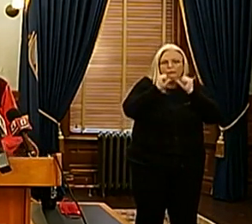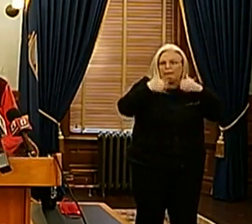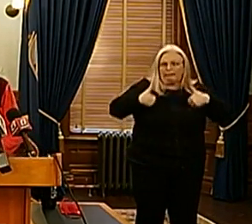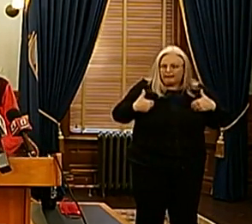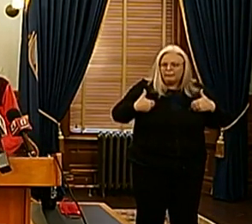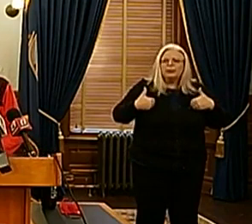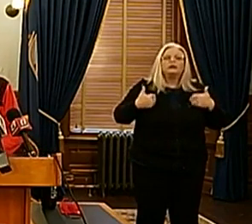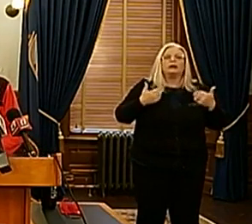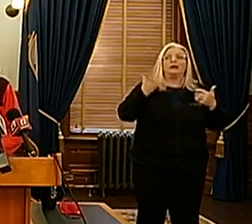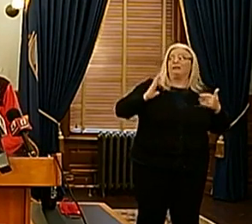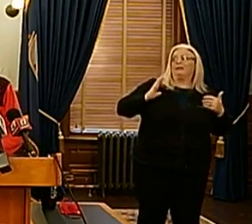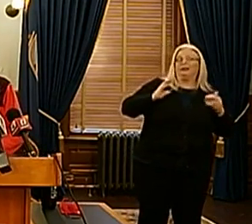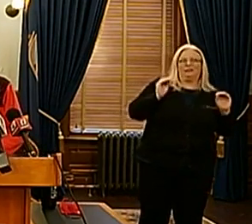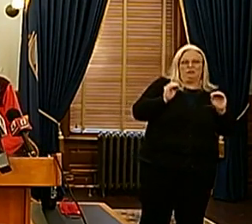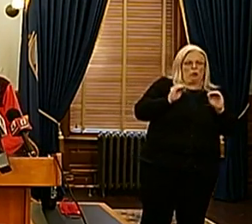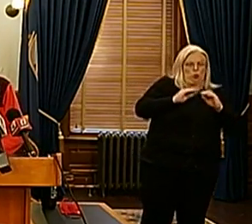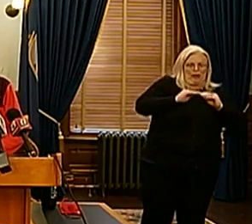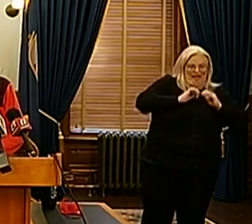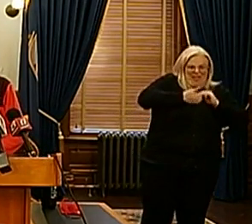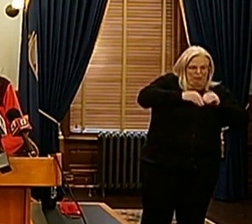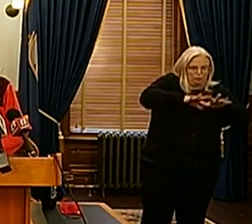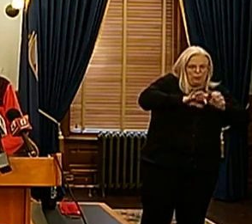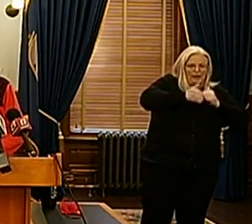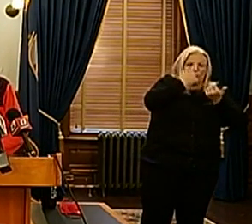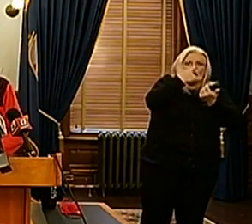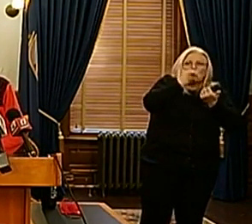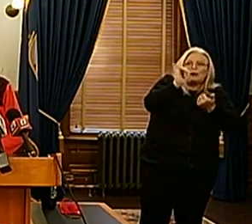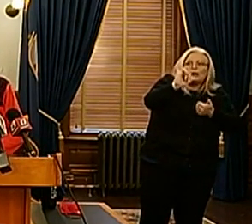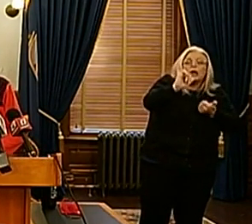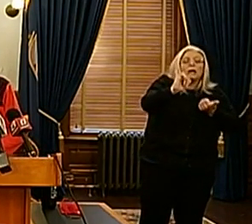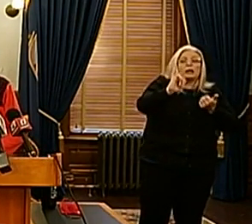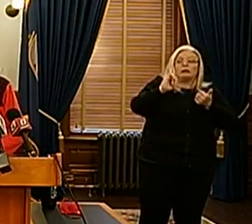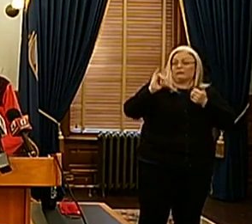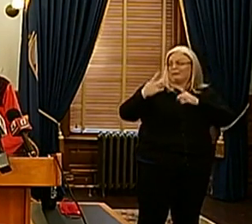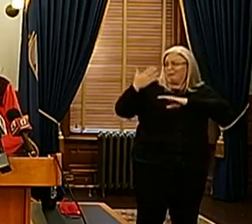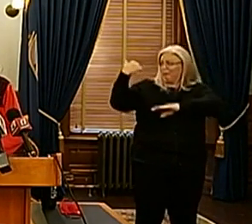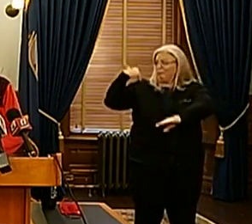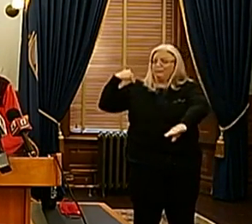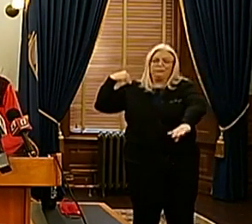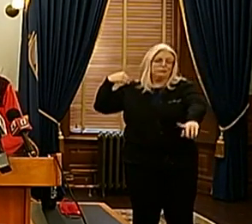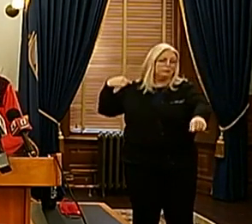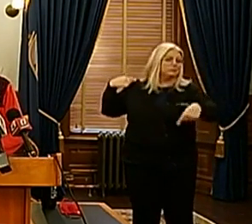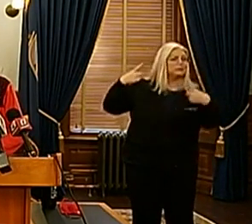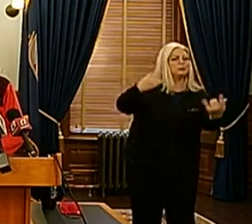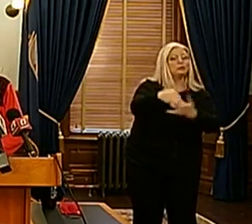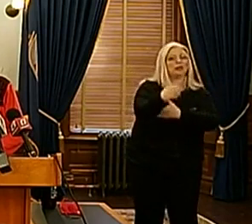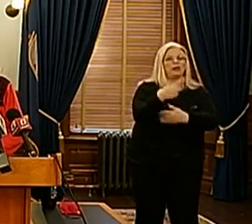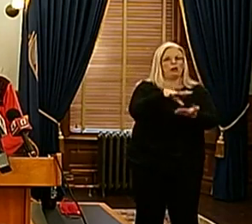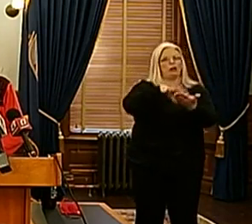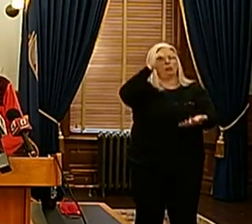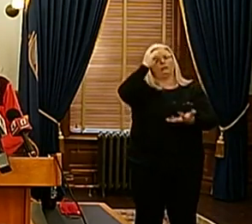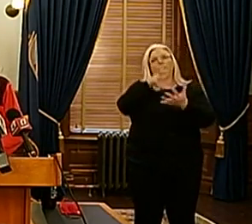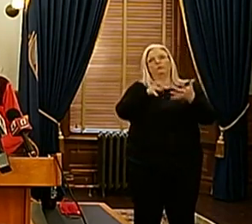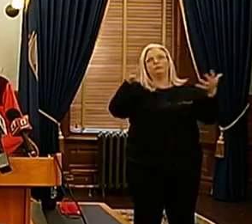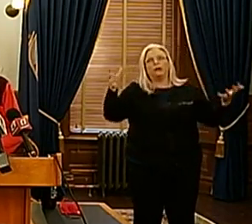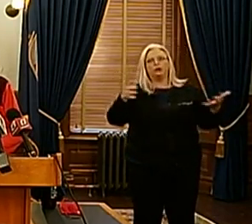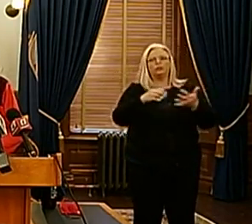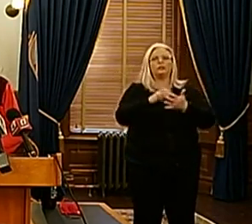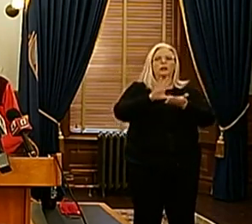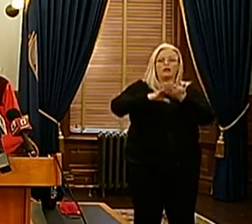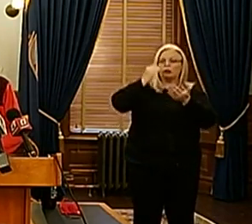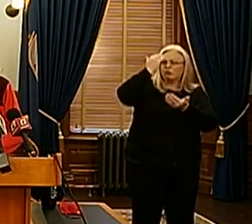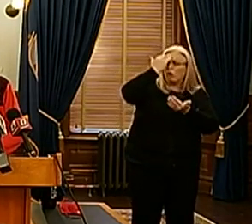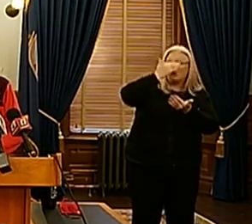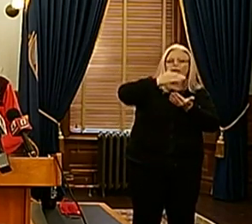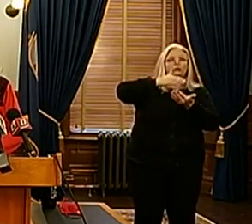virus spreads or how it manifested, and we have learned a lot over the last several months. With that evolving knowledge